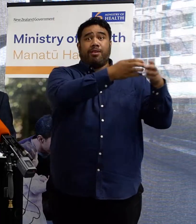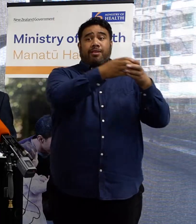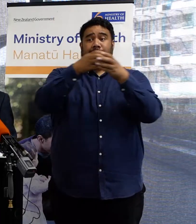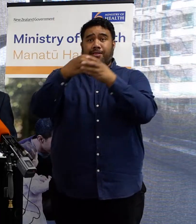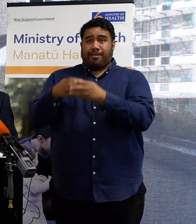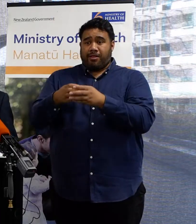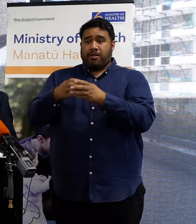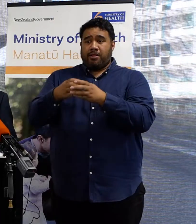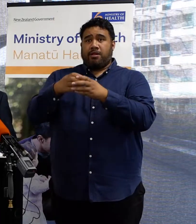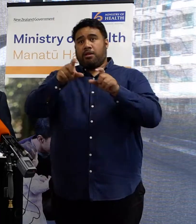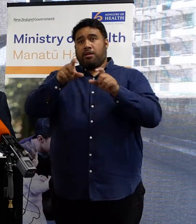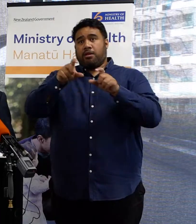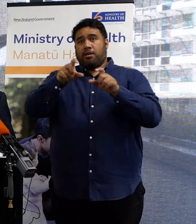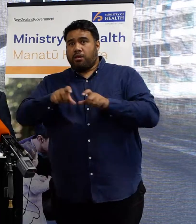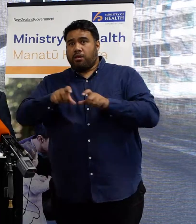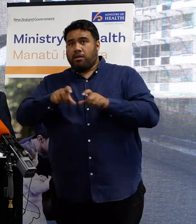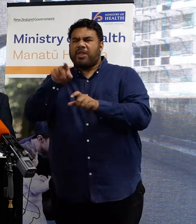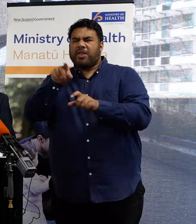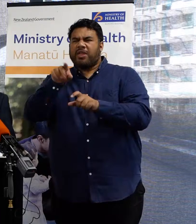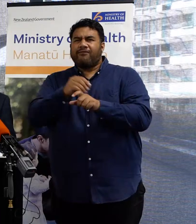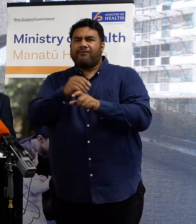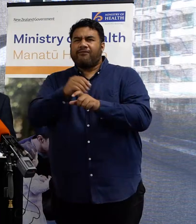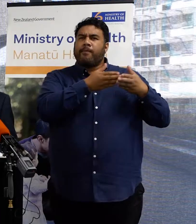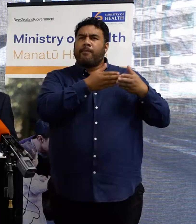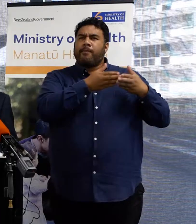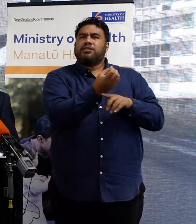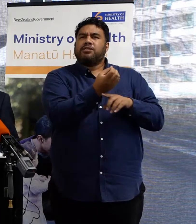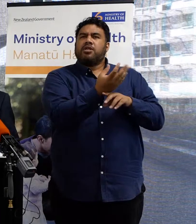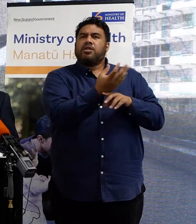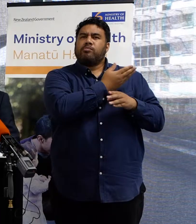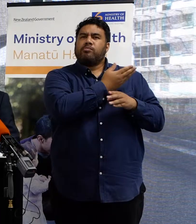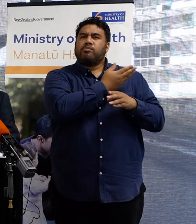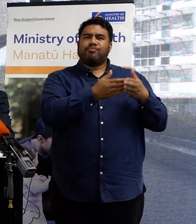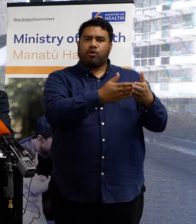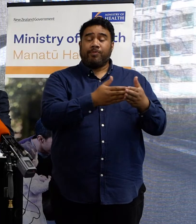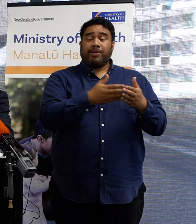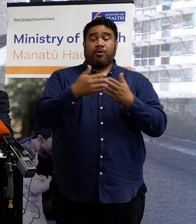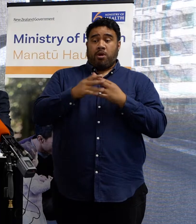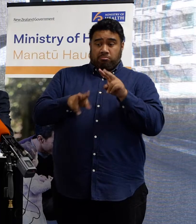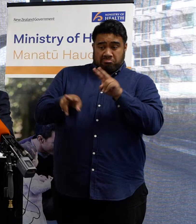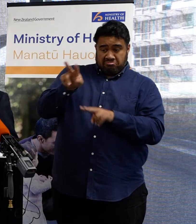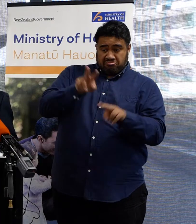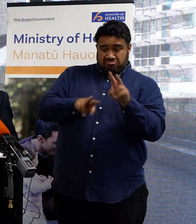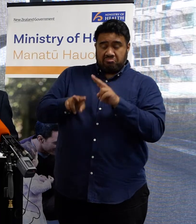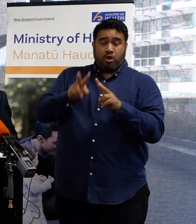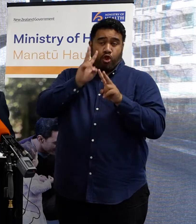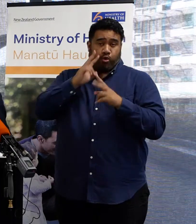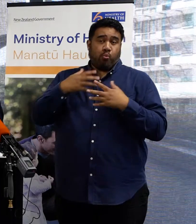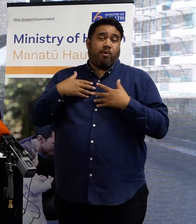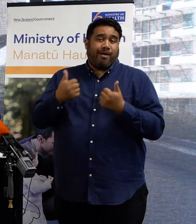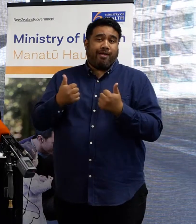in quarantine on the Diamond Princess are all well and continuing their daily health checks.